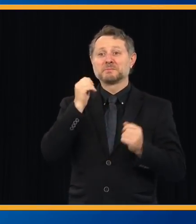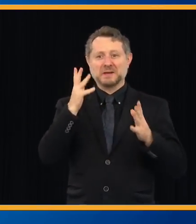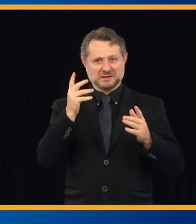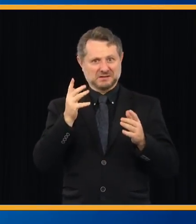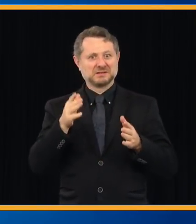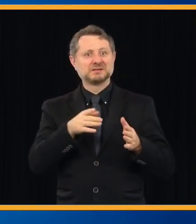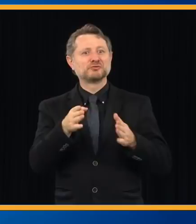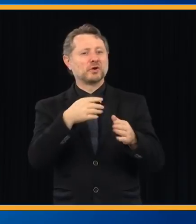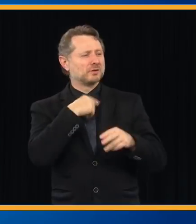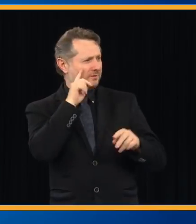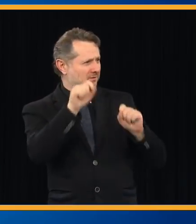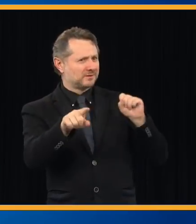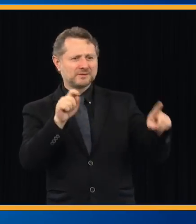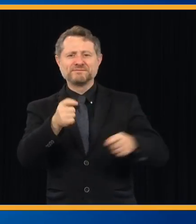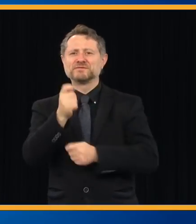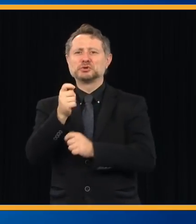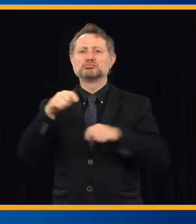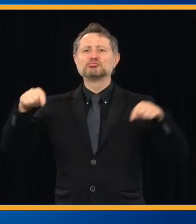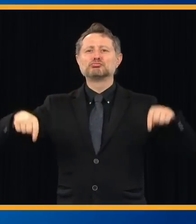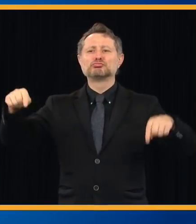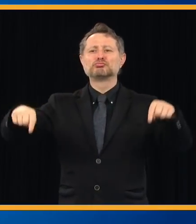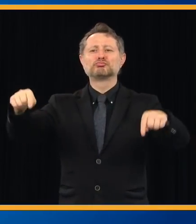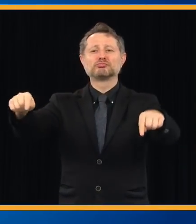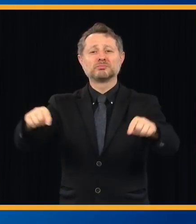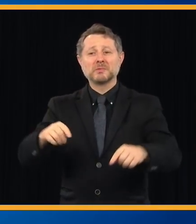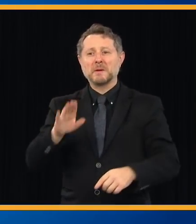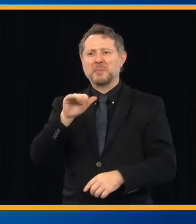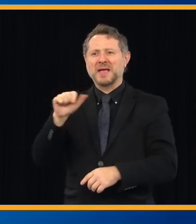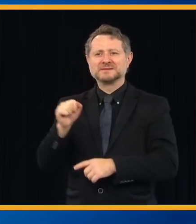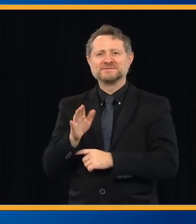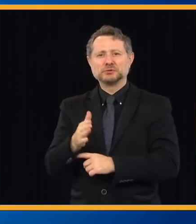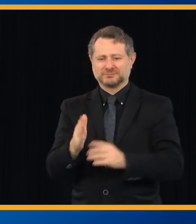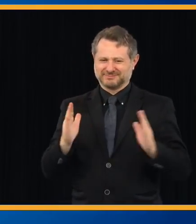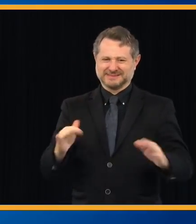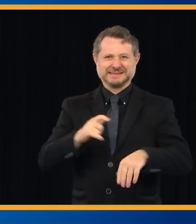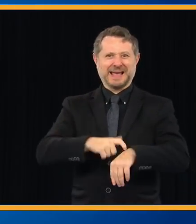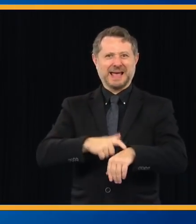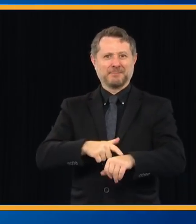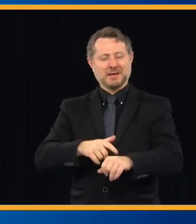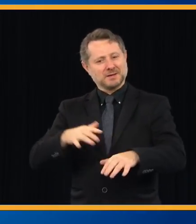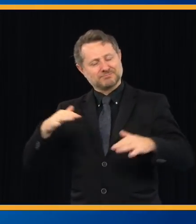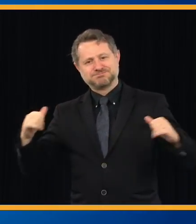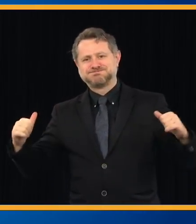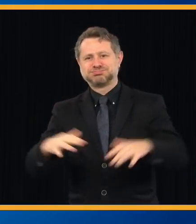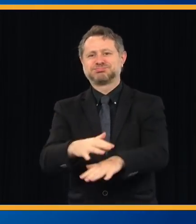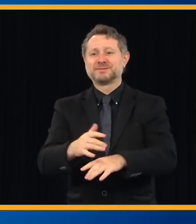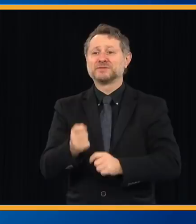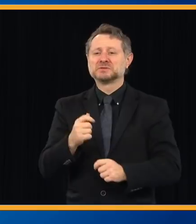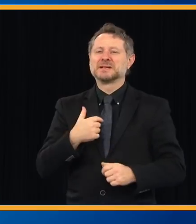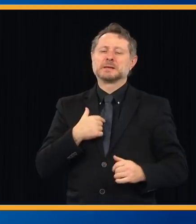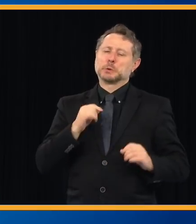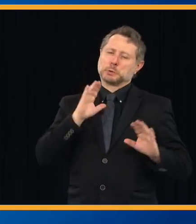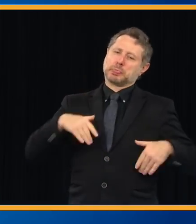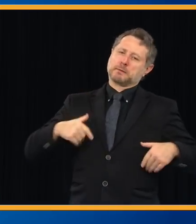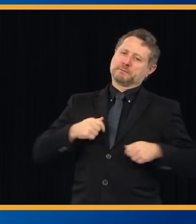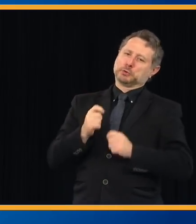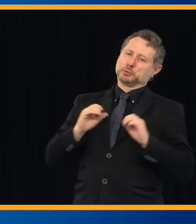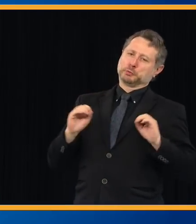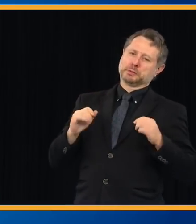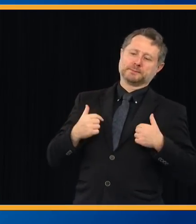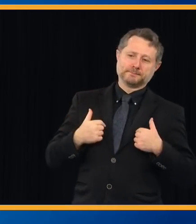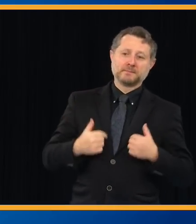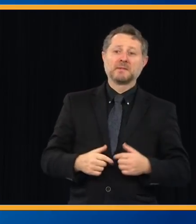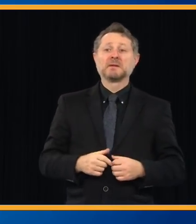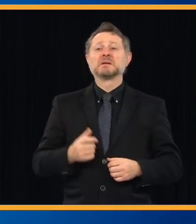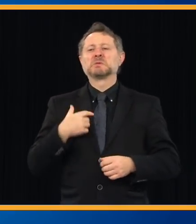envy. Striped bass season in New York. No fishing for me, but that's okay. It's always next